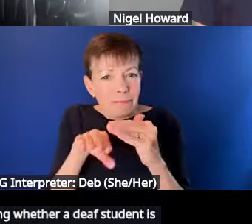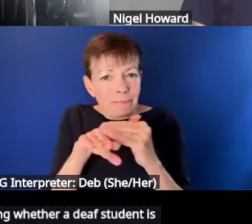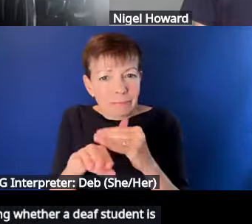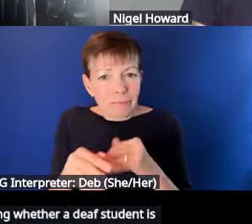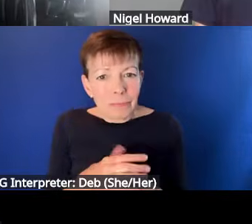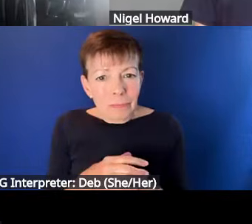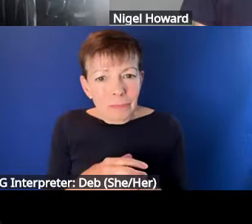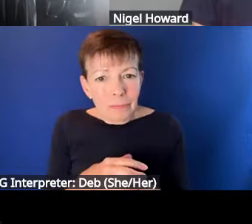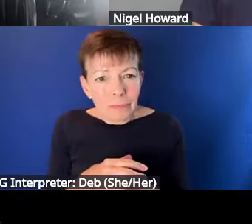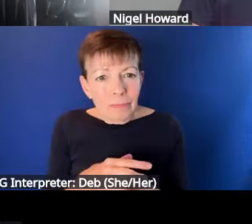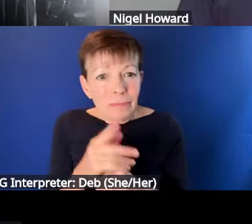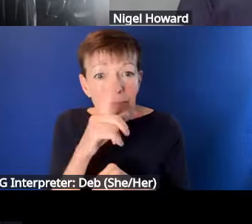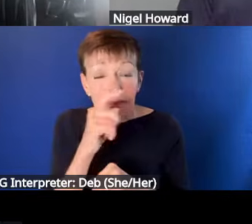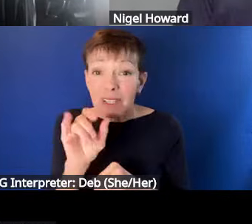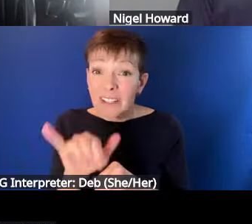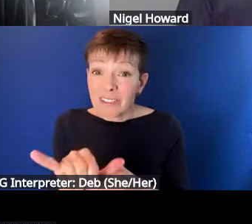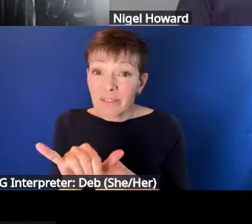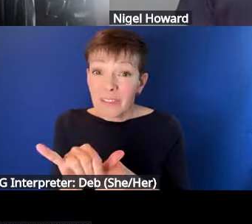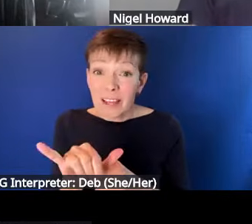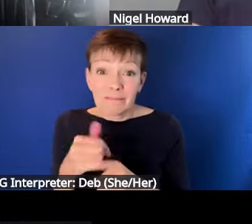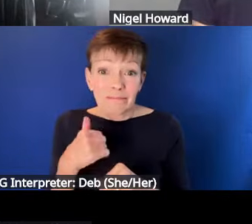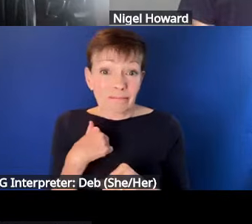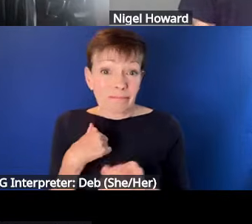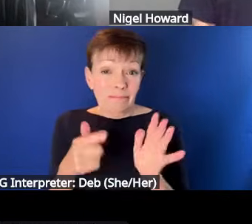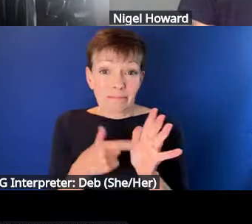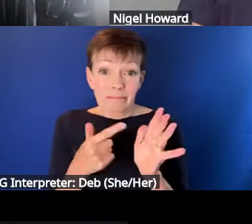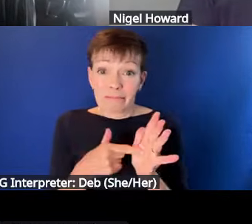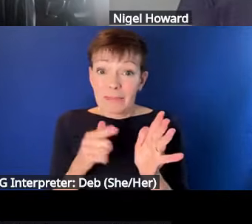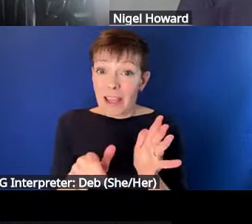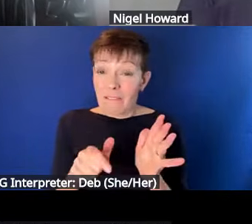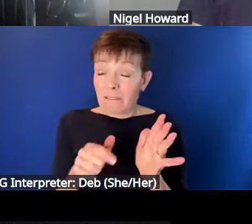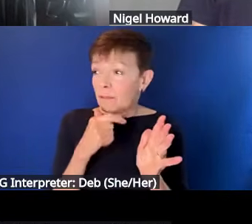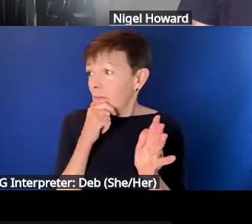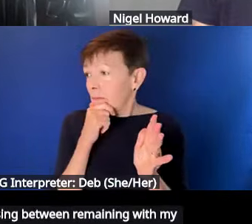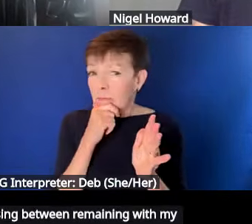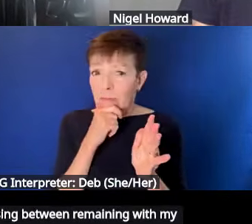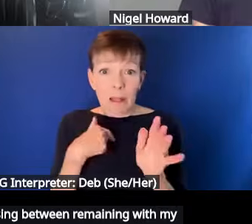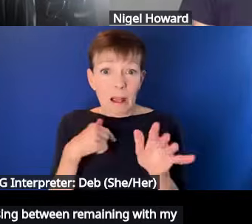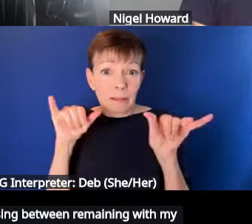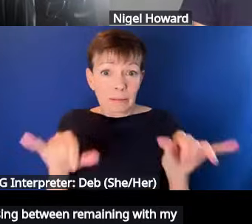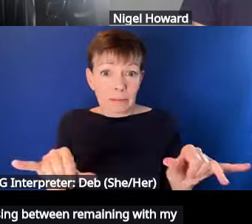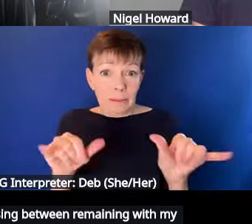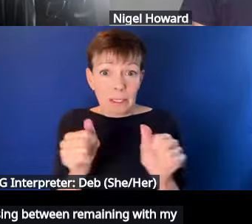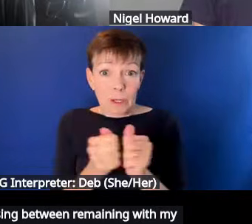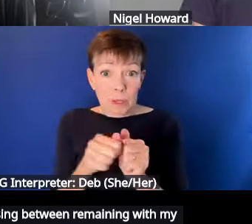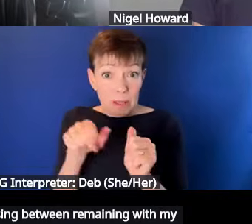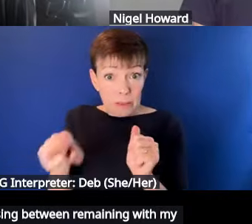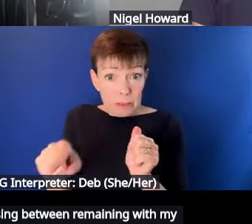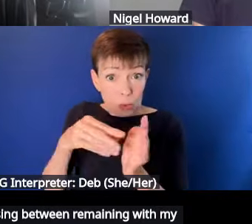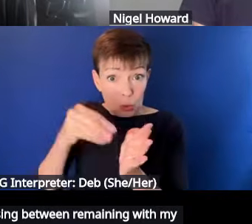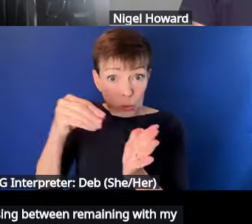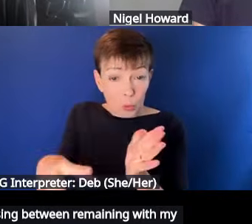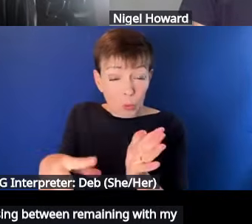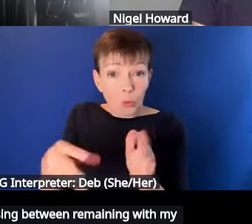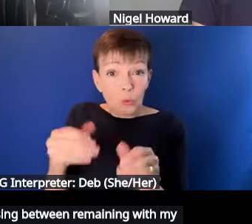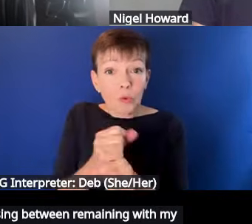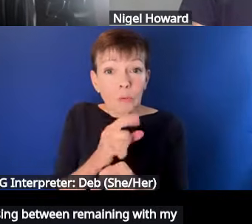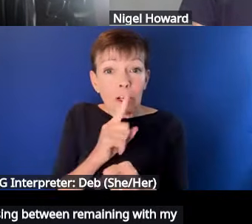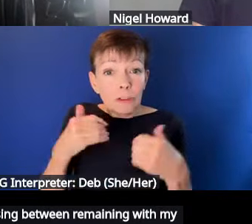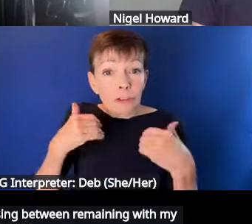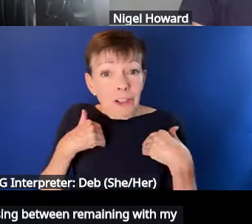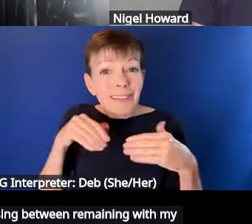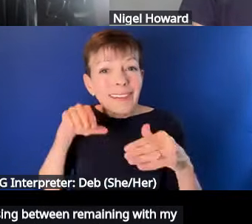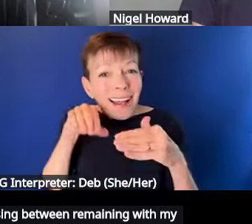I have often found myself choosing between remaining with my student to ensure she has access to instruction during these